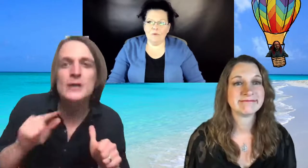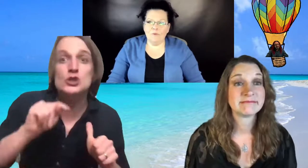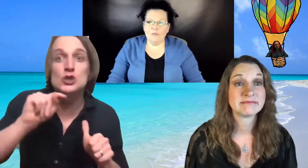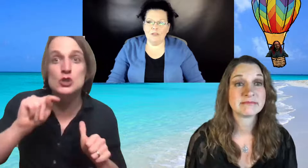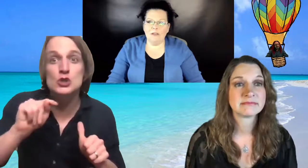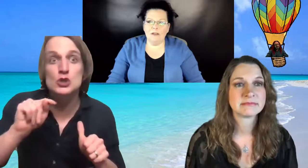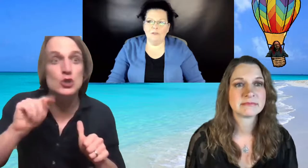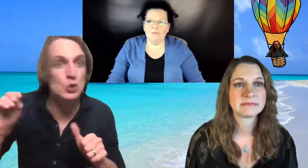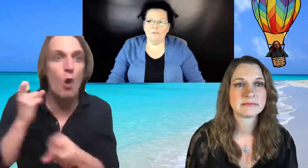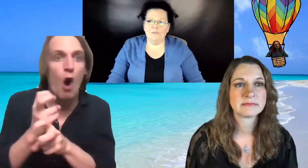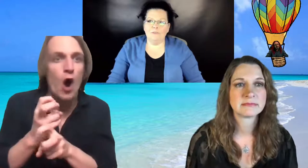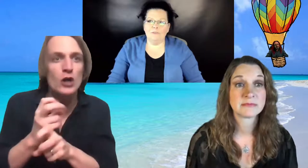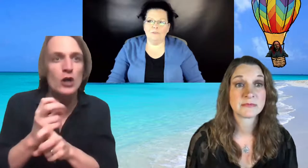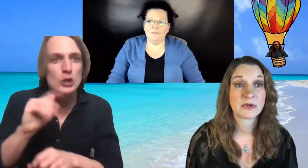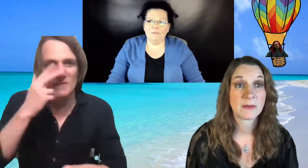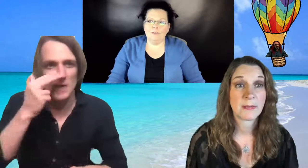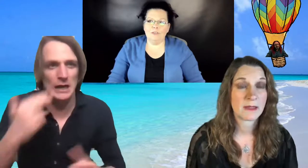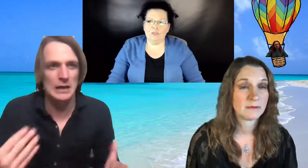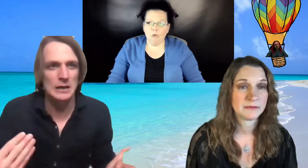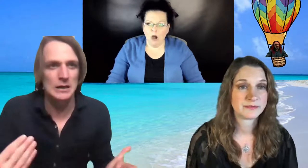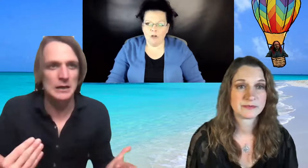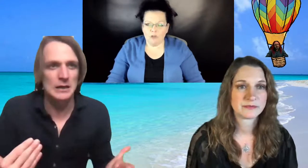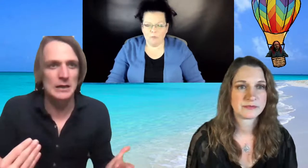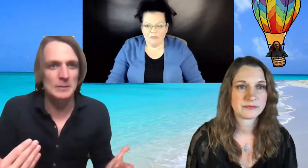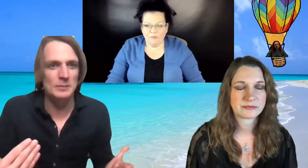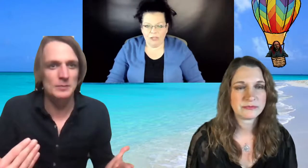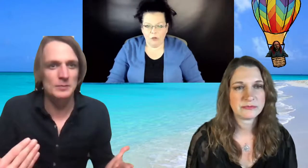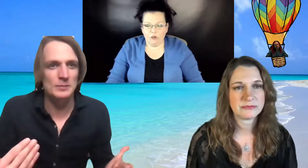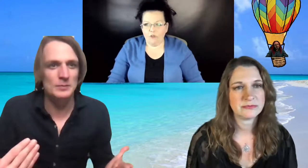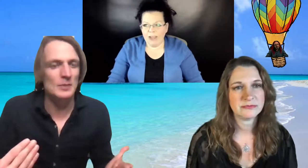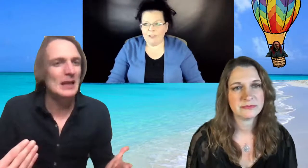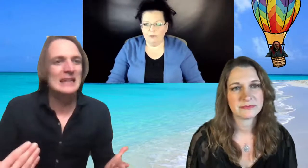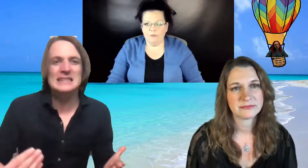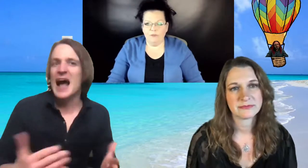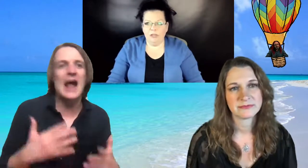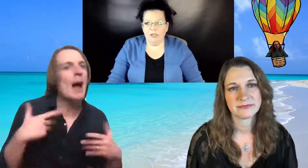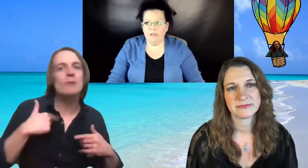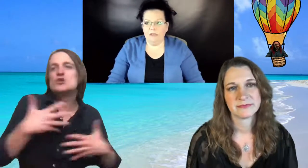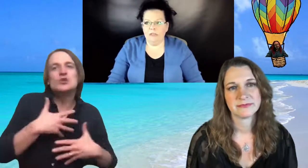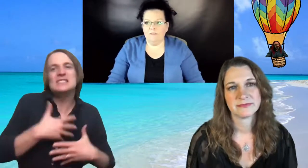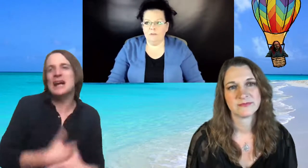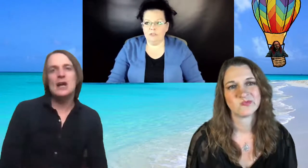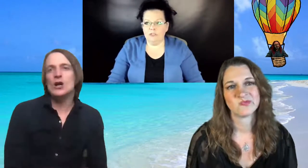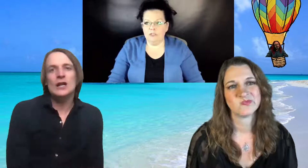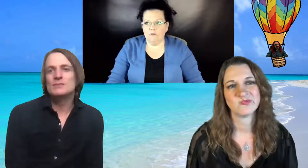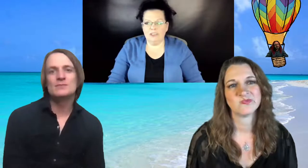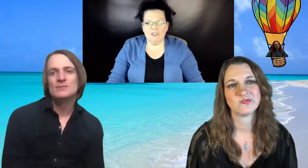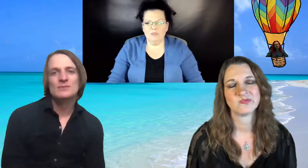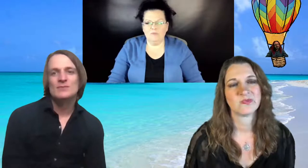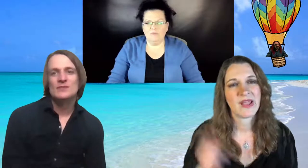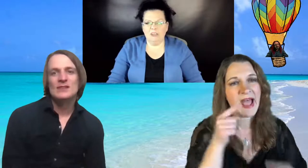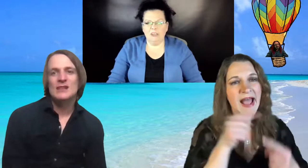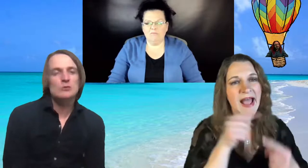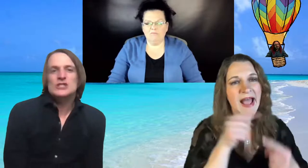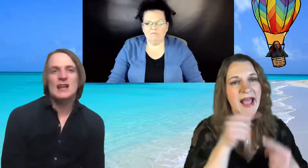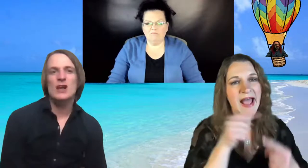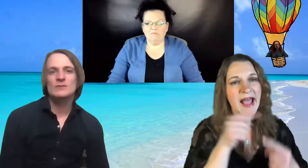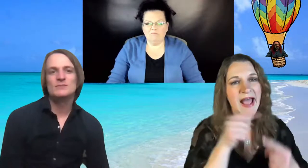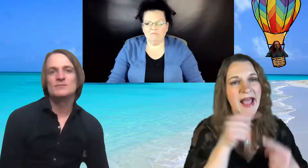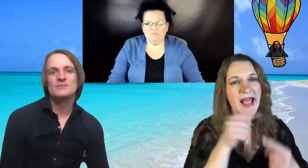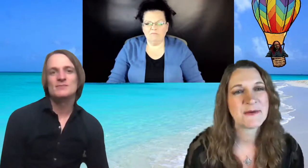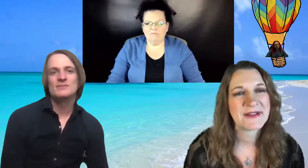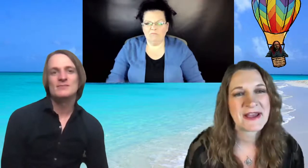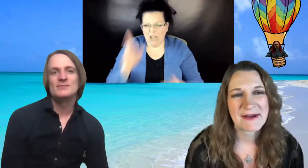No. I'm more afraid of, it's too hard to be funny or try to be funny. If I'm just, you know, that's too frightening. I